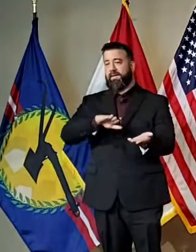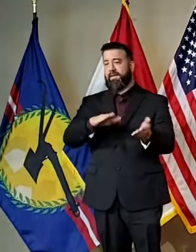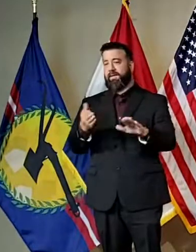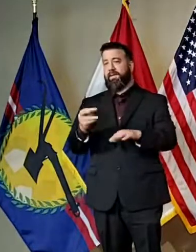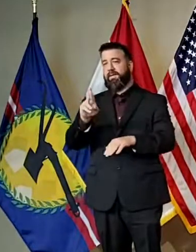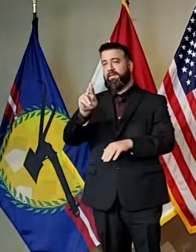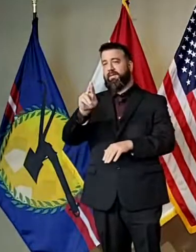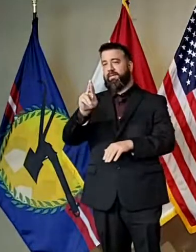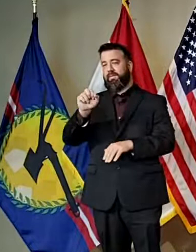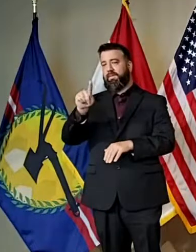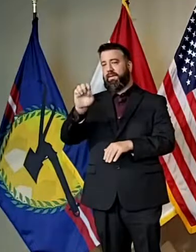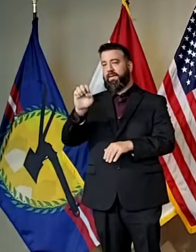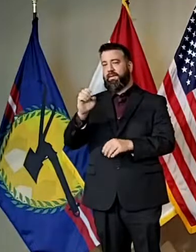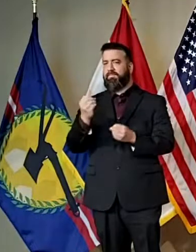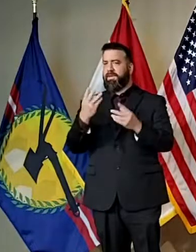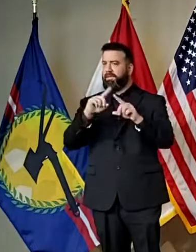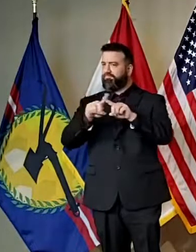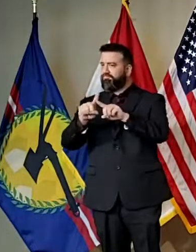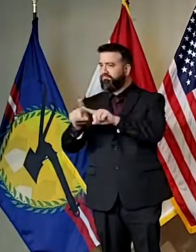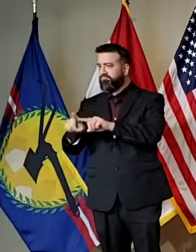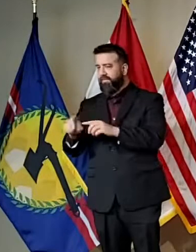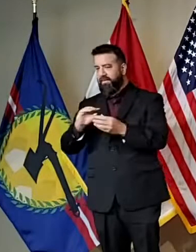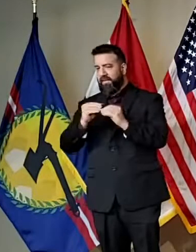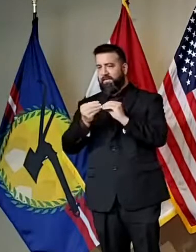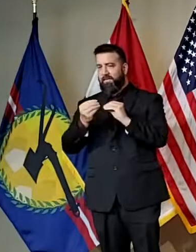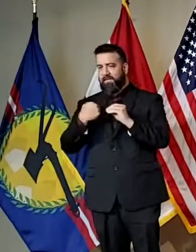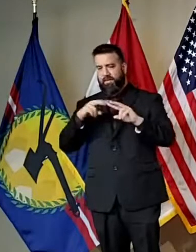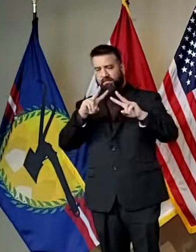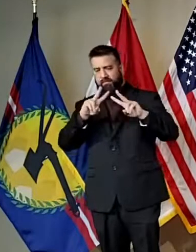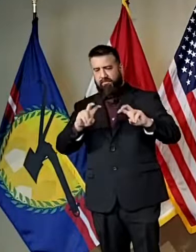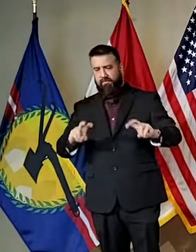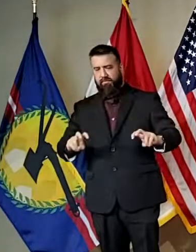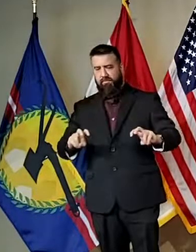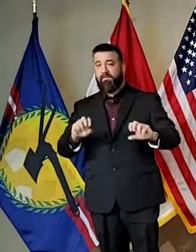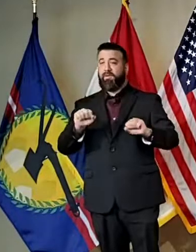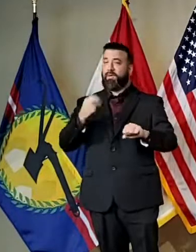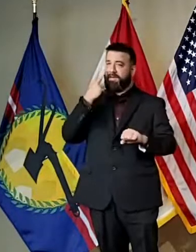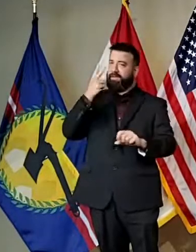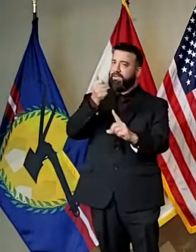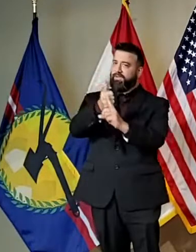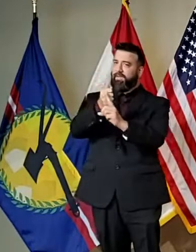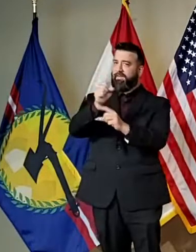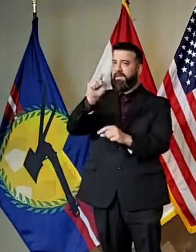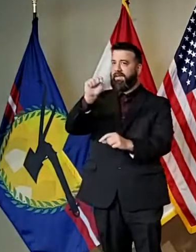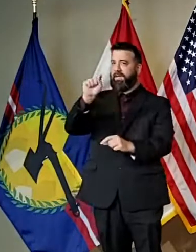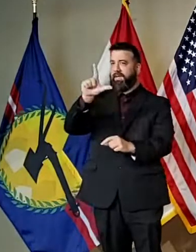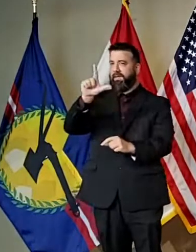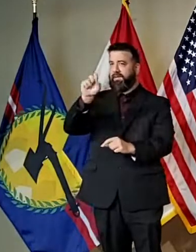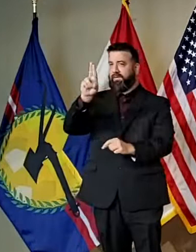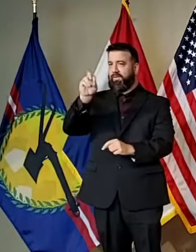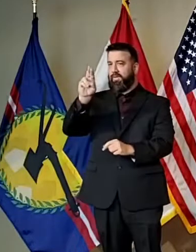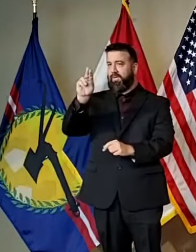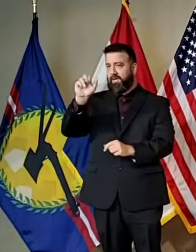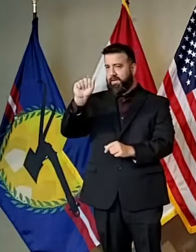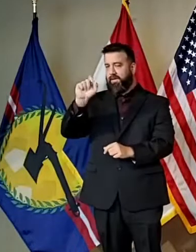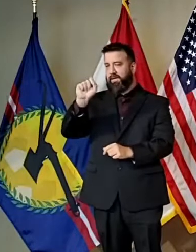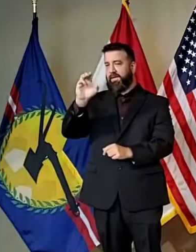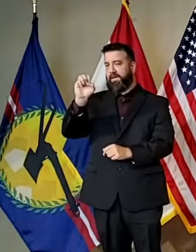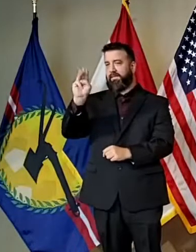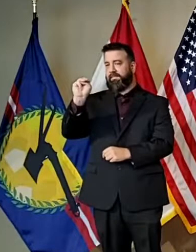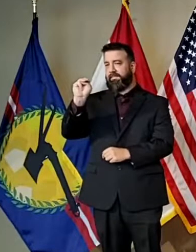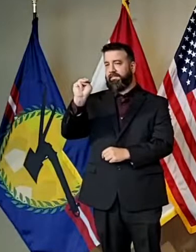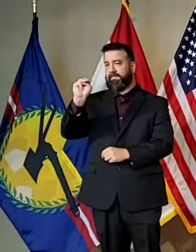that we monitor that you can see at sdlcorona.com. But the positivity rate, the likelihood